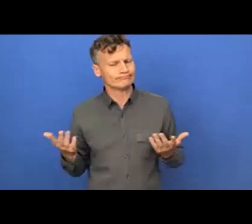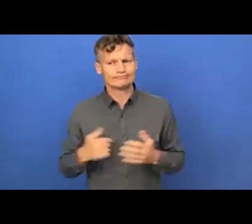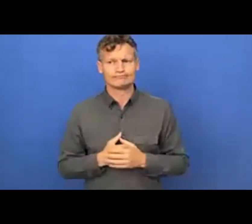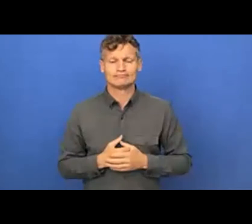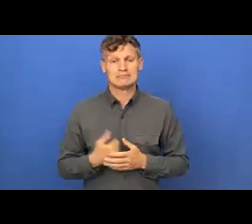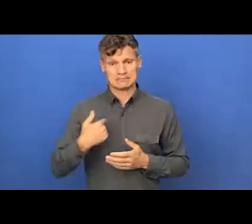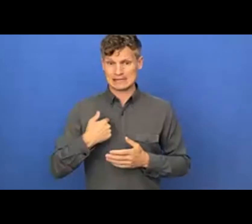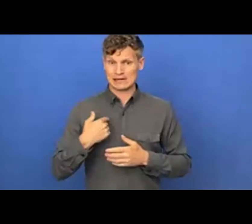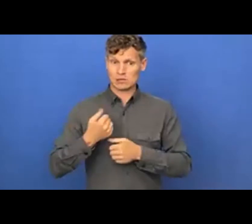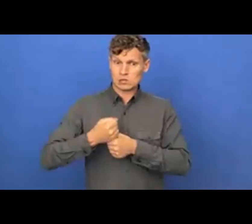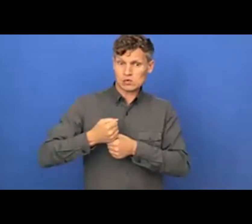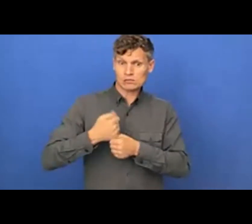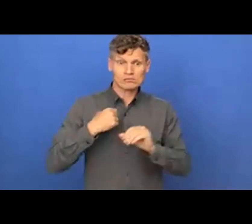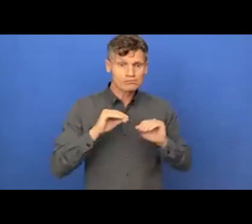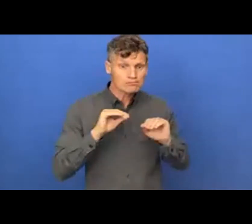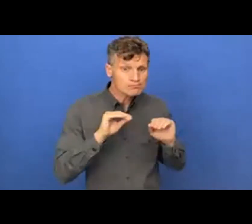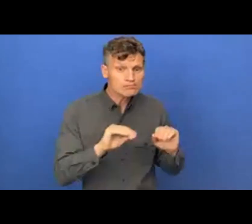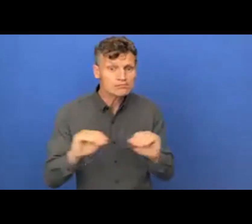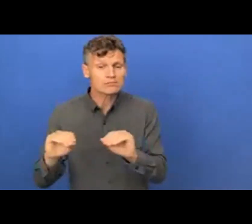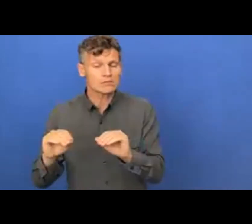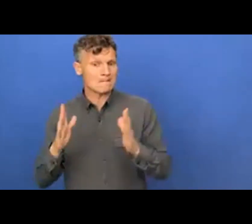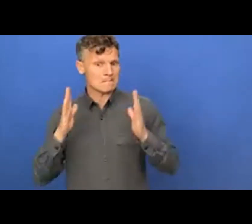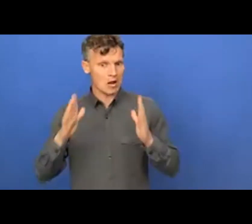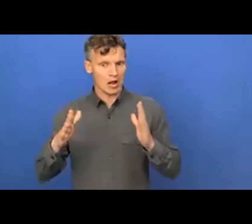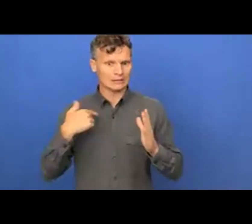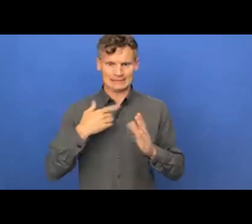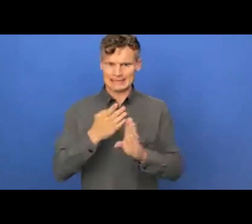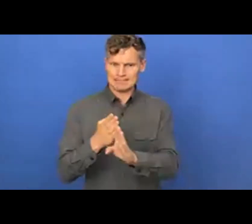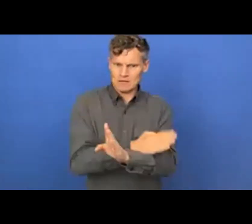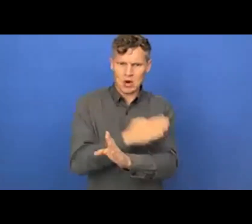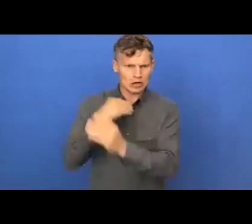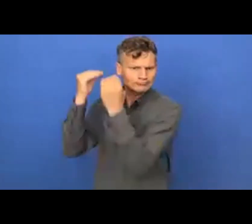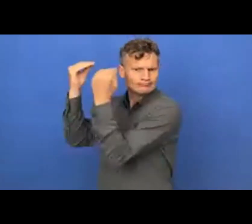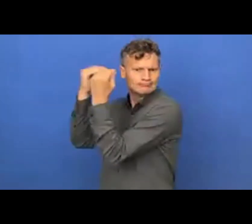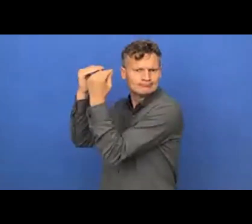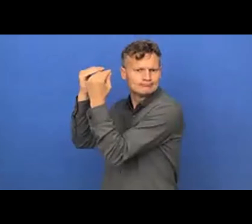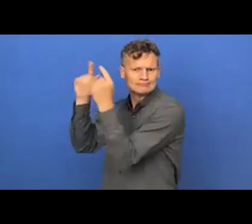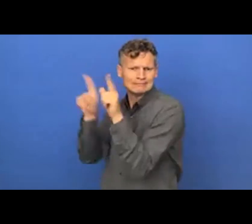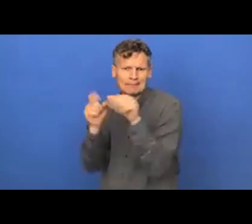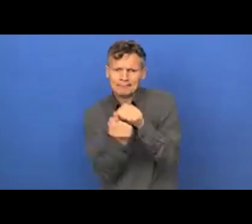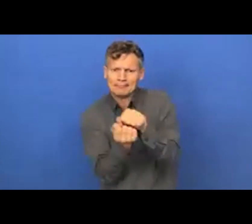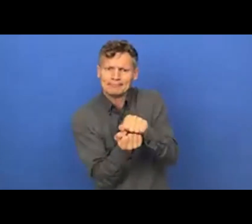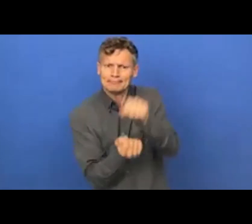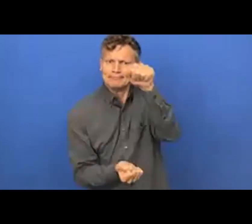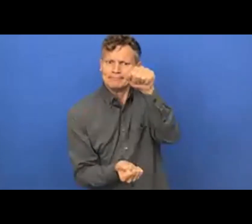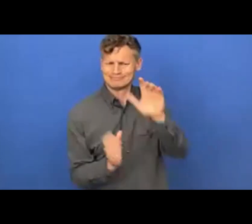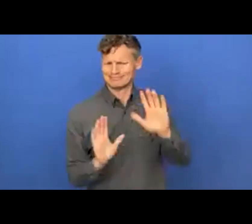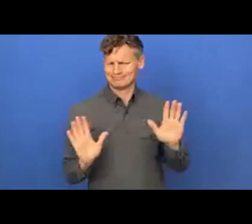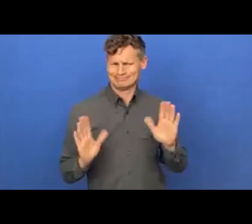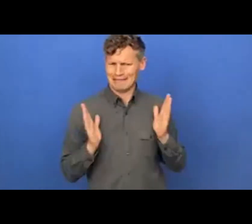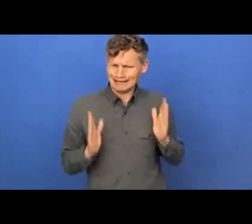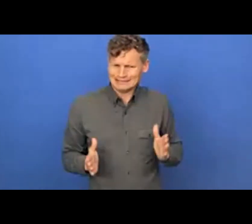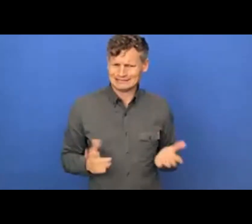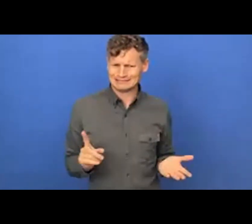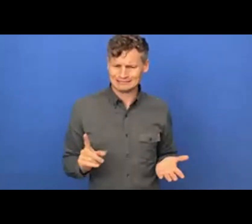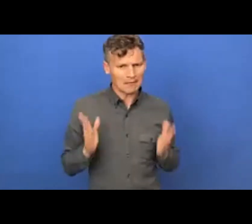don't even necessarily have to have systematic knowledge, but to have empathy and common sense and try